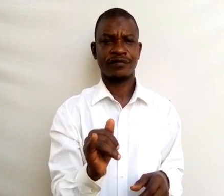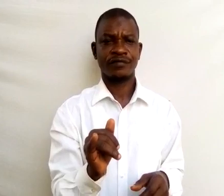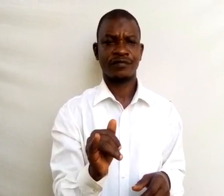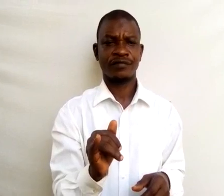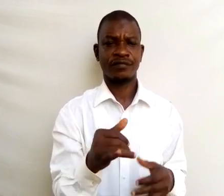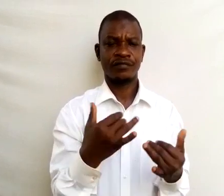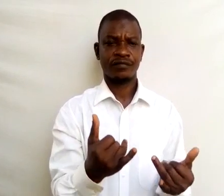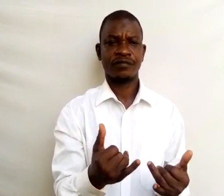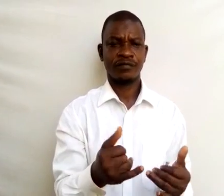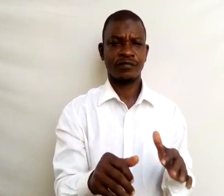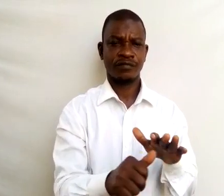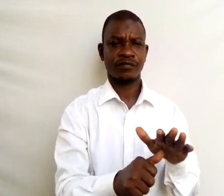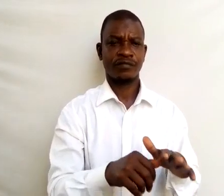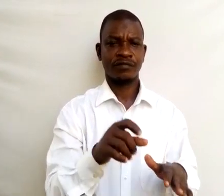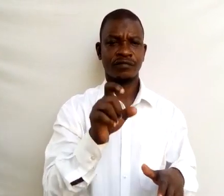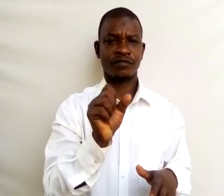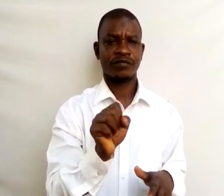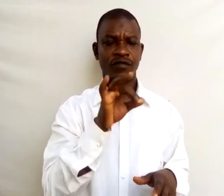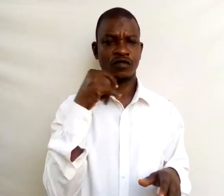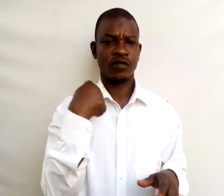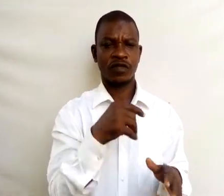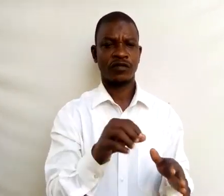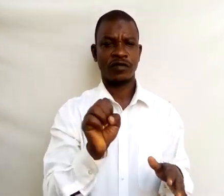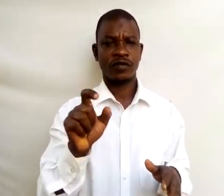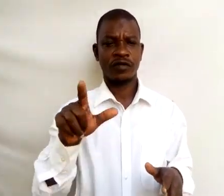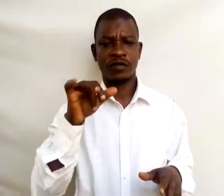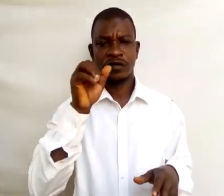Now, under X we have elements A, B, C, D.